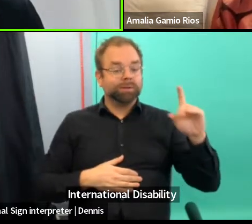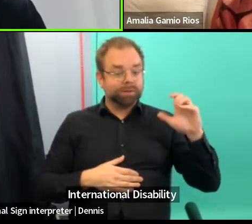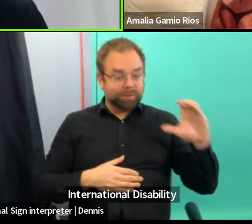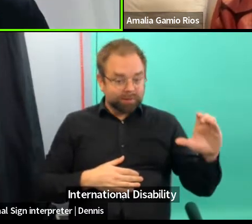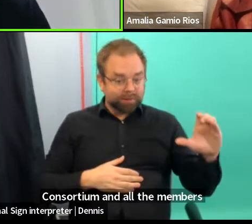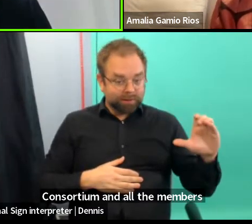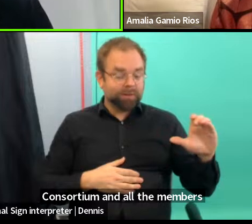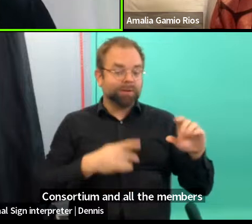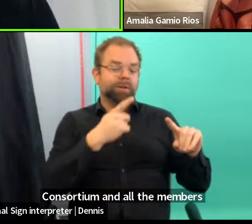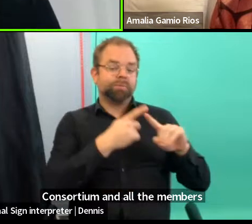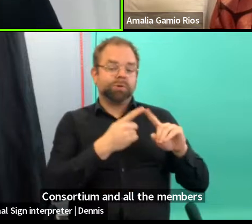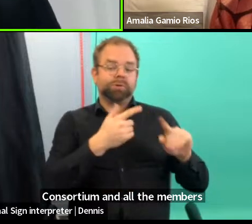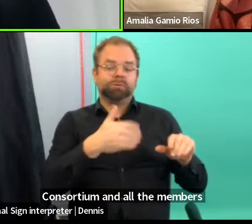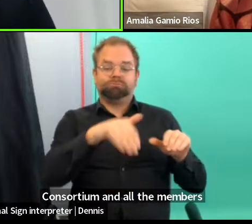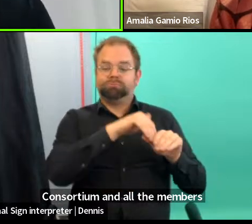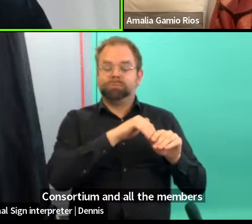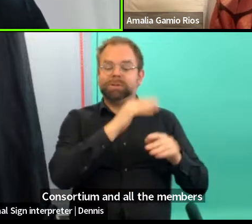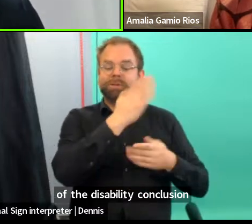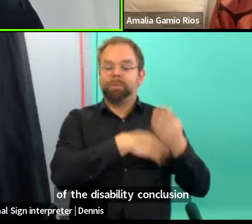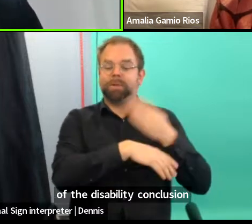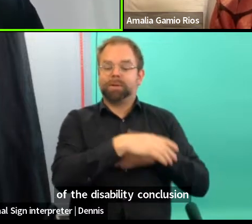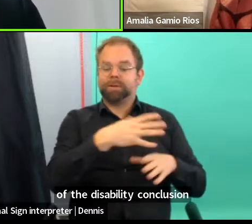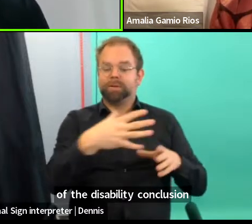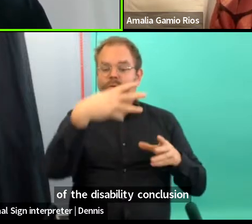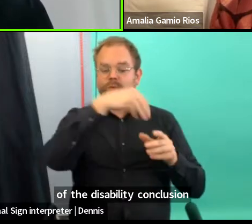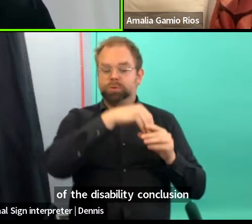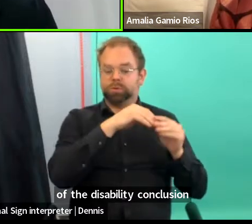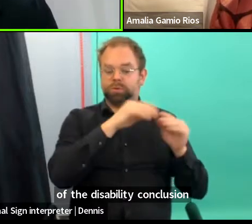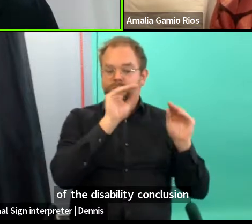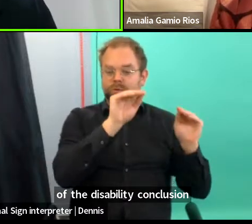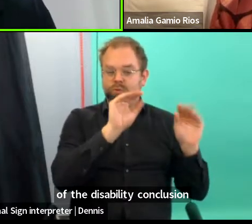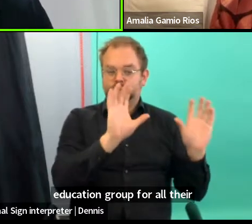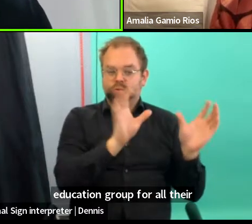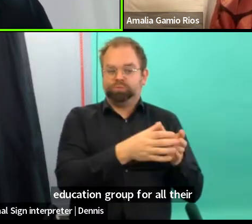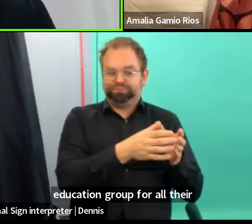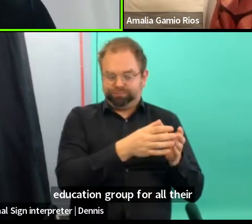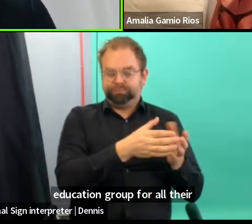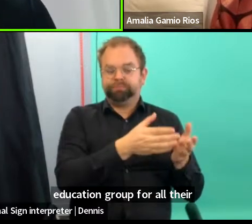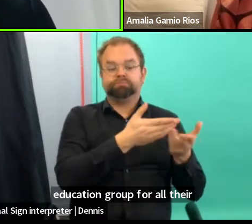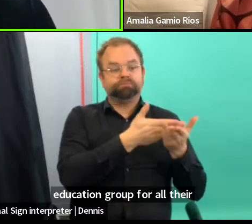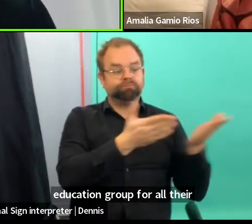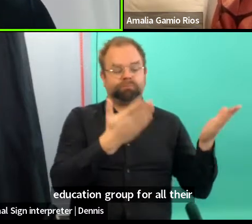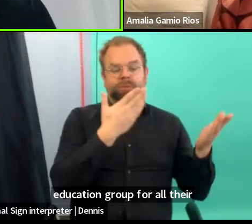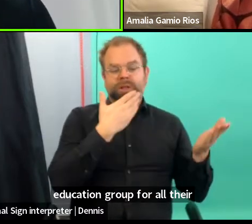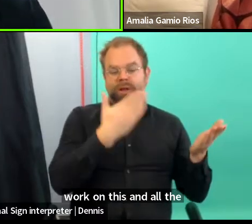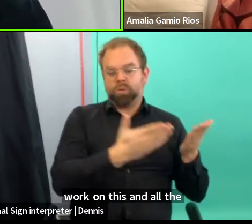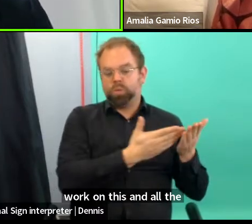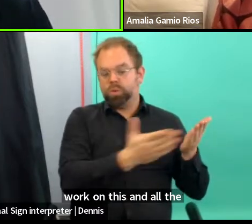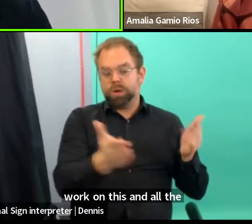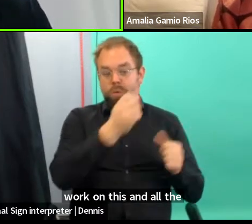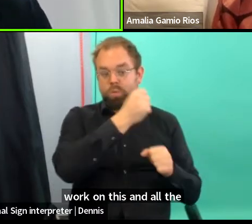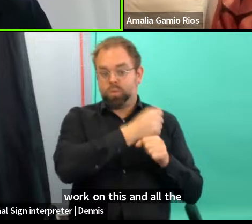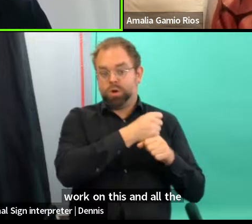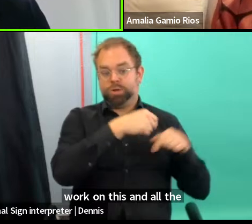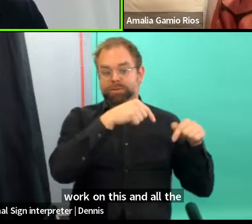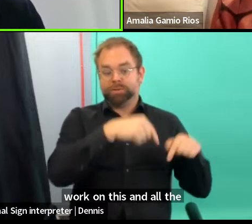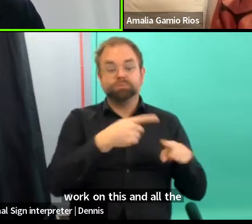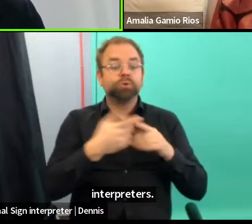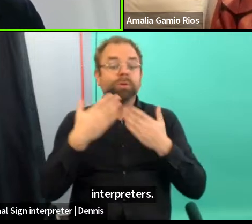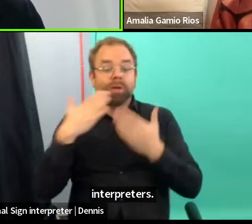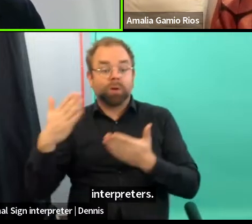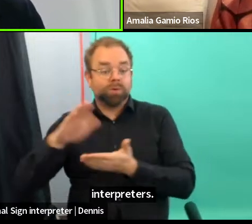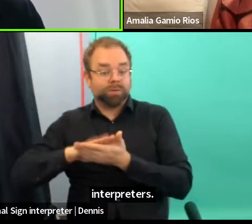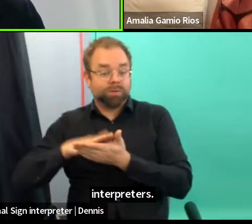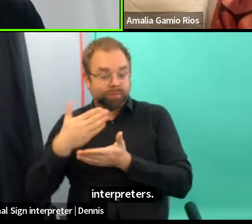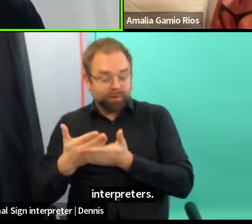on this webinar and all the interpreters. I also want to thank you, my colleagues at GCE, Salma, Rosalena Cuselwa, who were behind